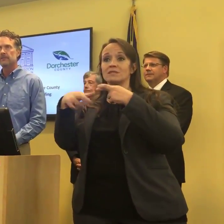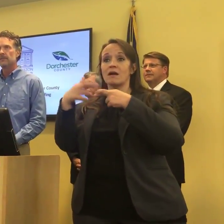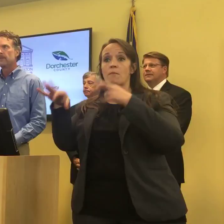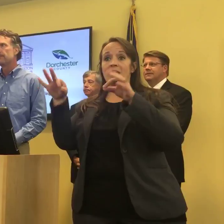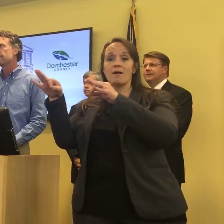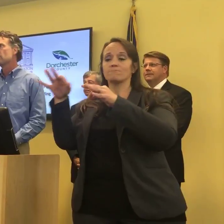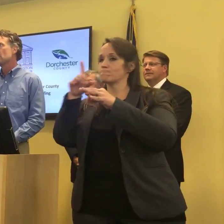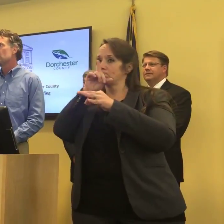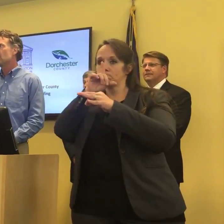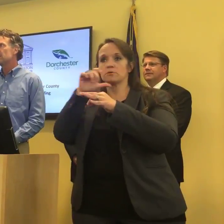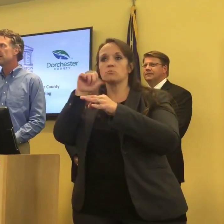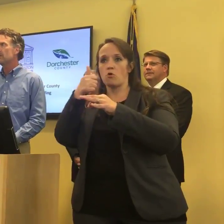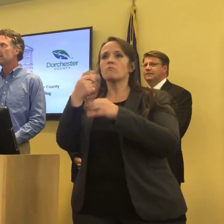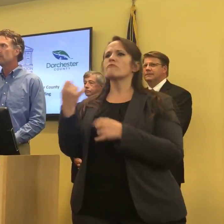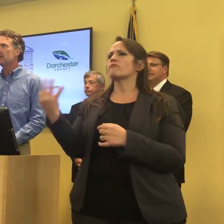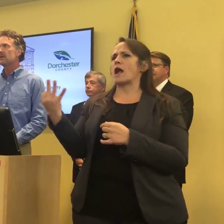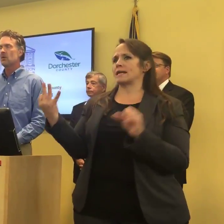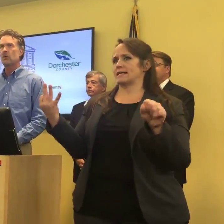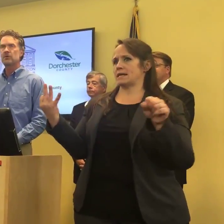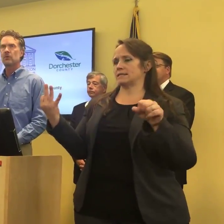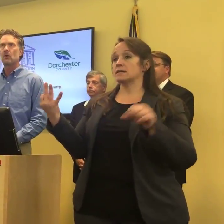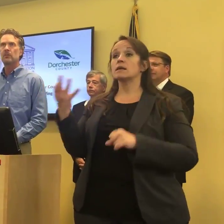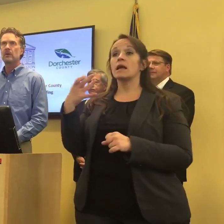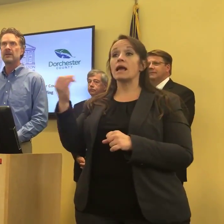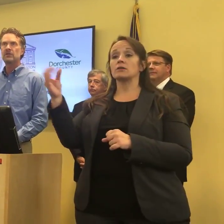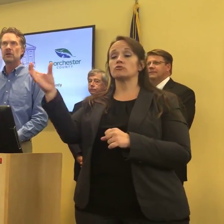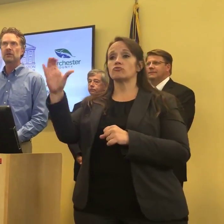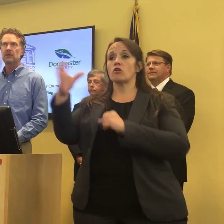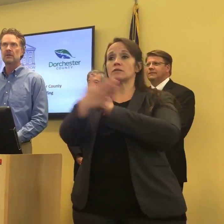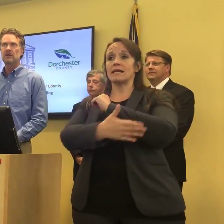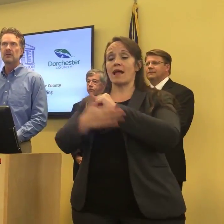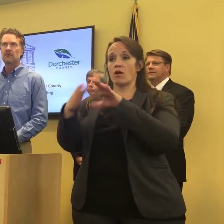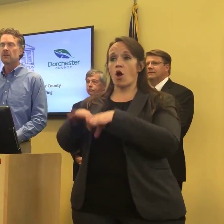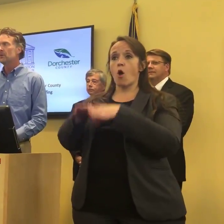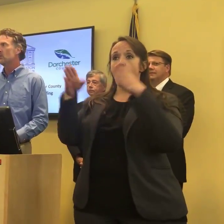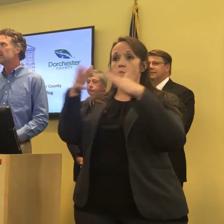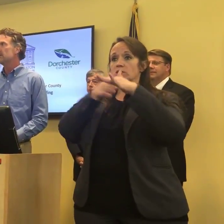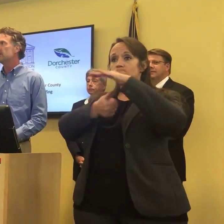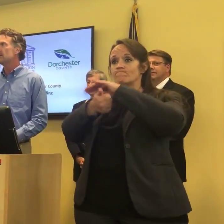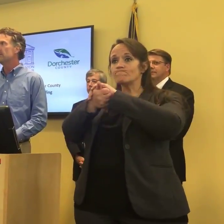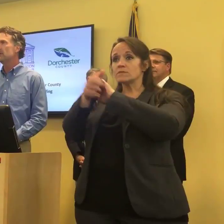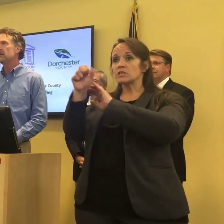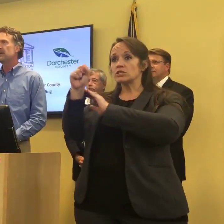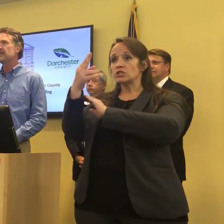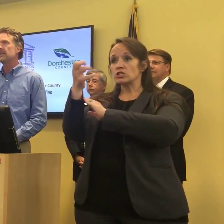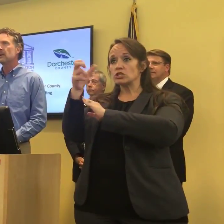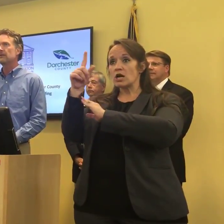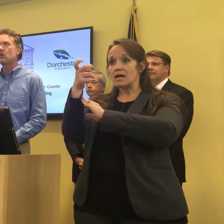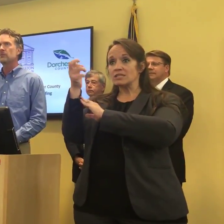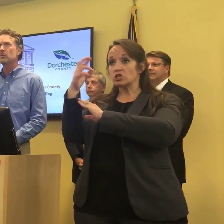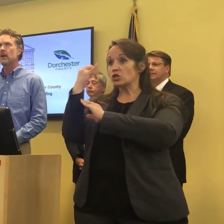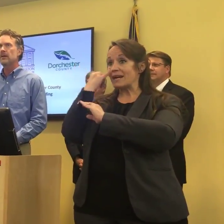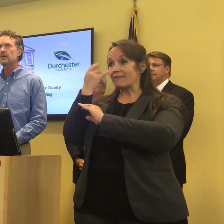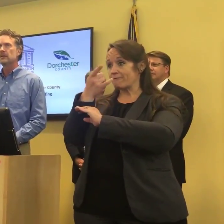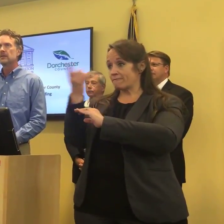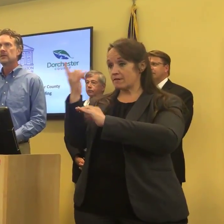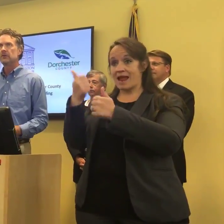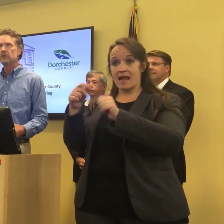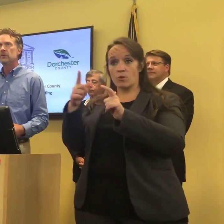Friday. Charleston County government has also opened up a shelter for those residents that feel that they need to get out of harm's